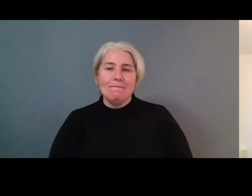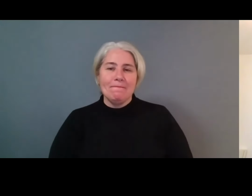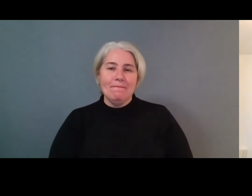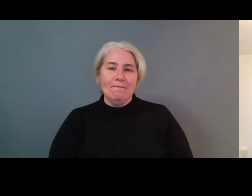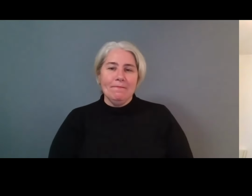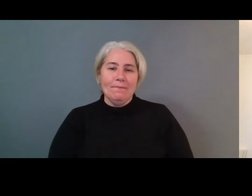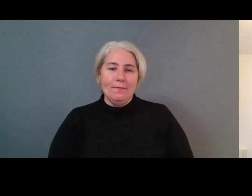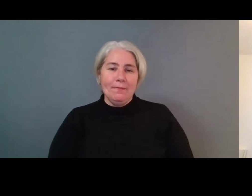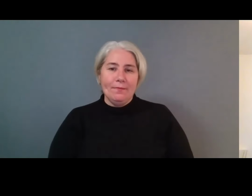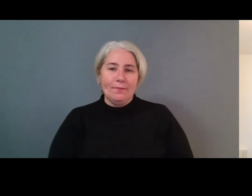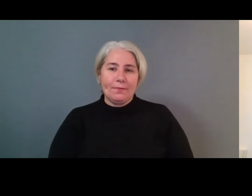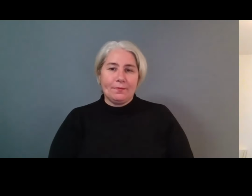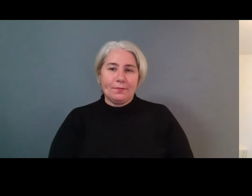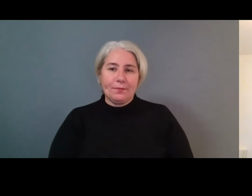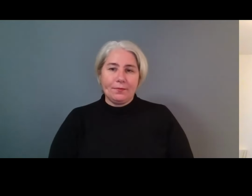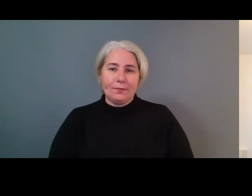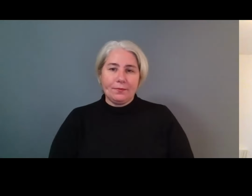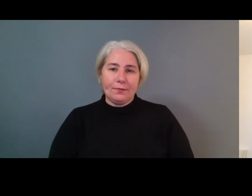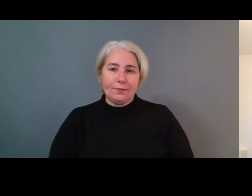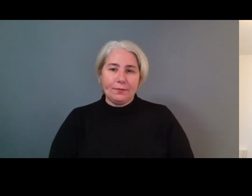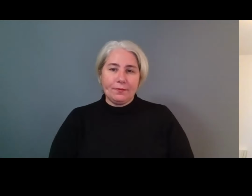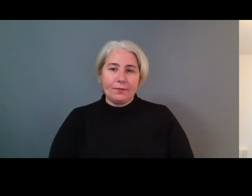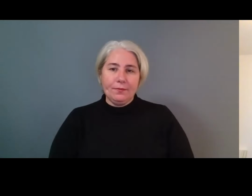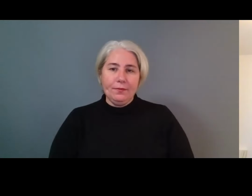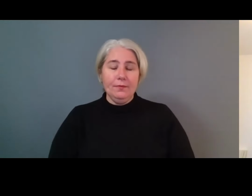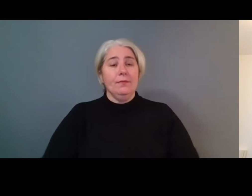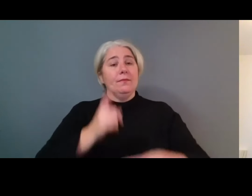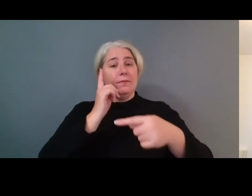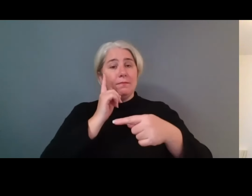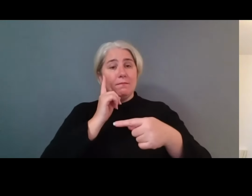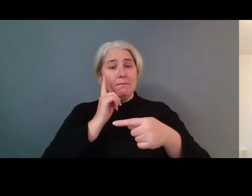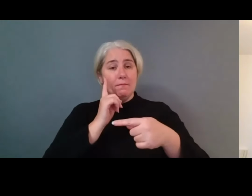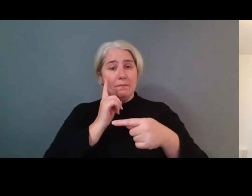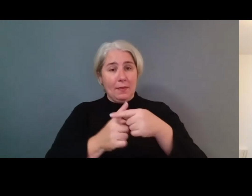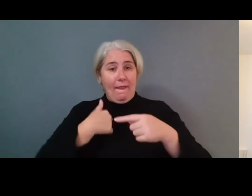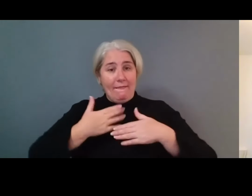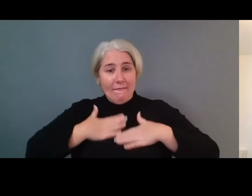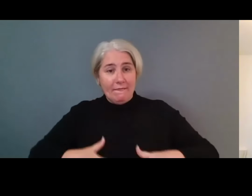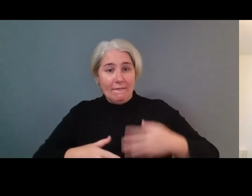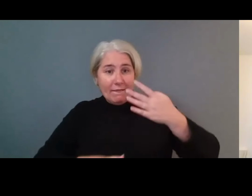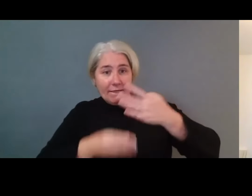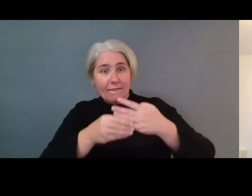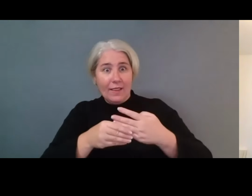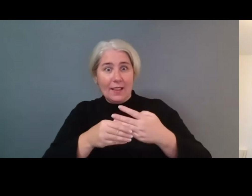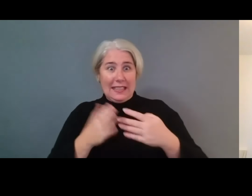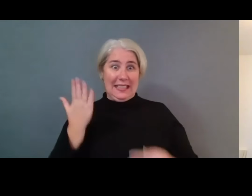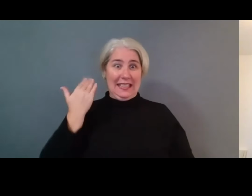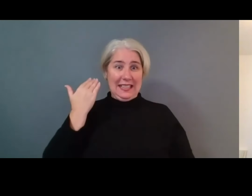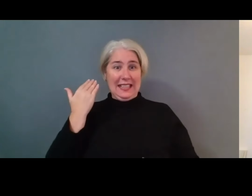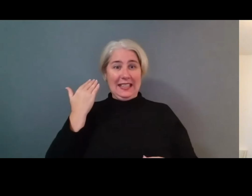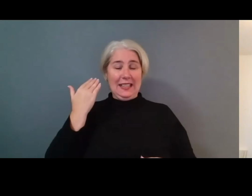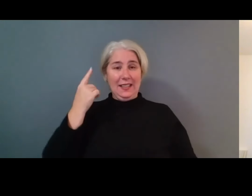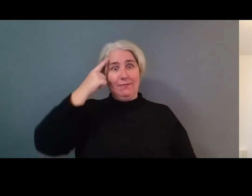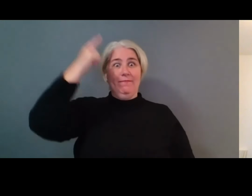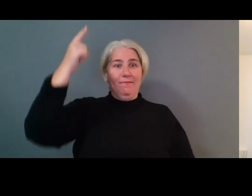I want to tell you a little bit more about the latest initiative. Last year, after